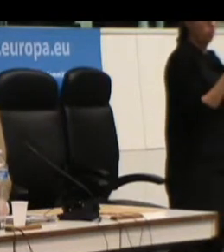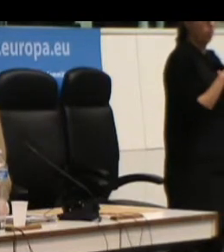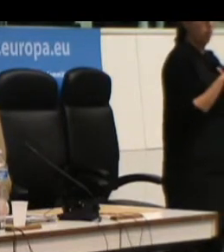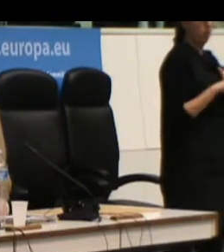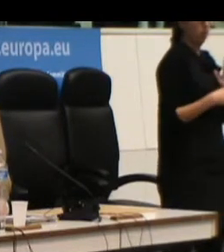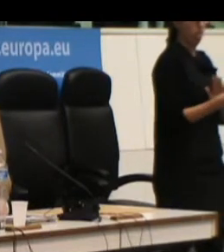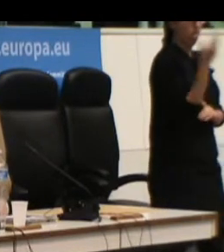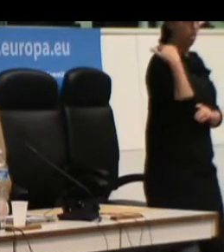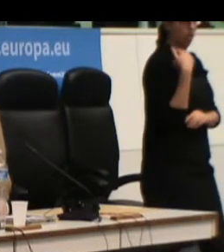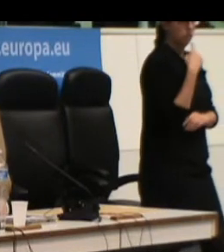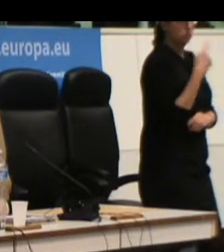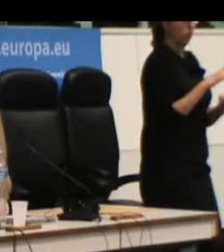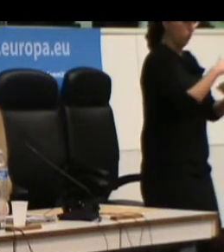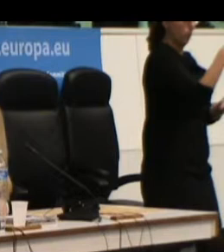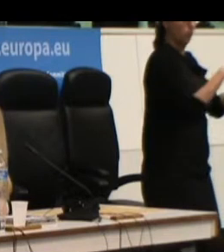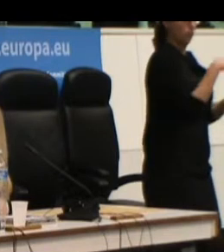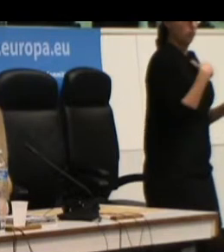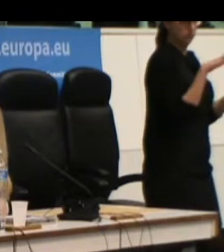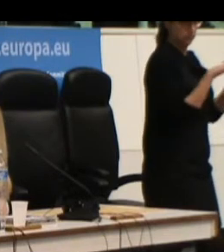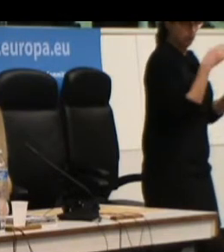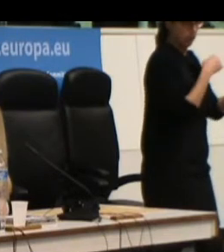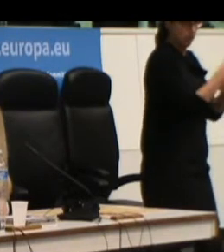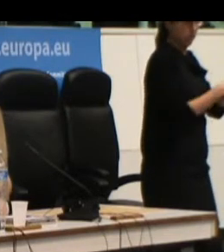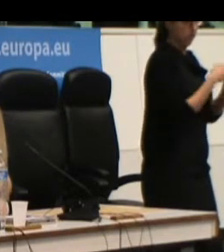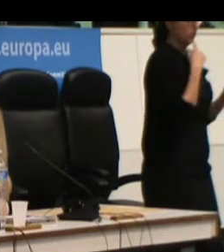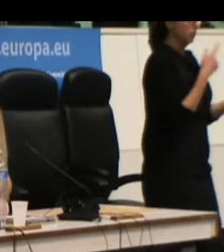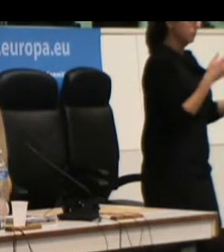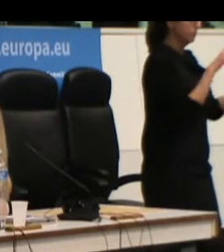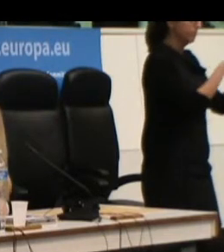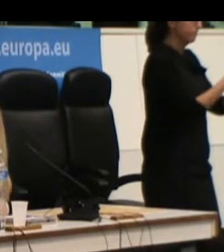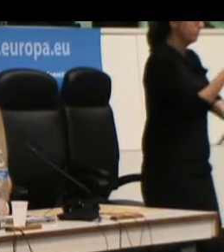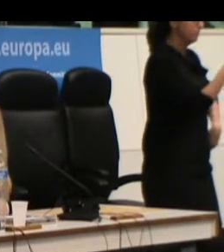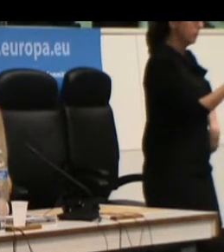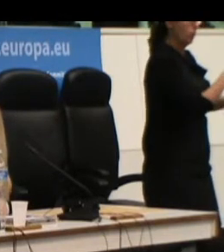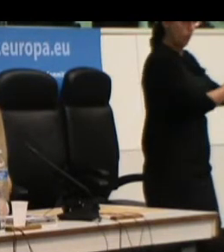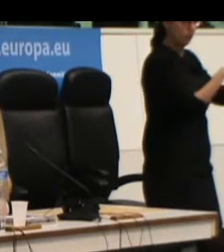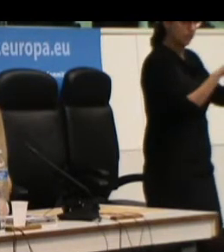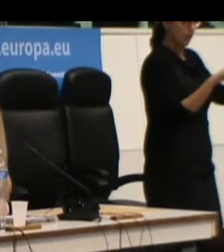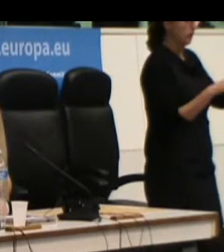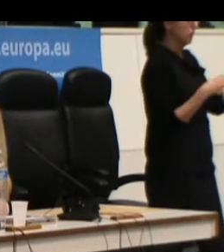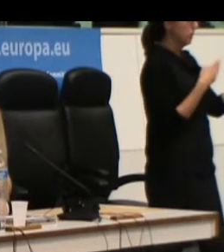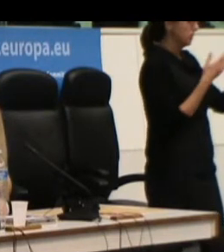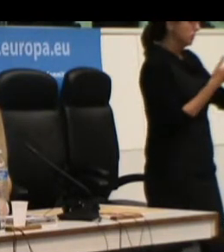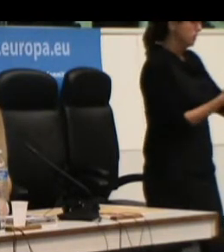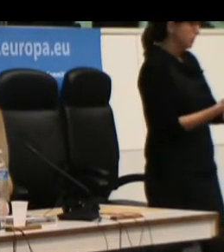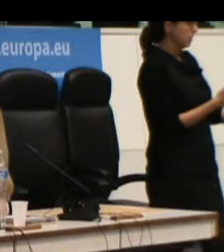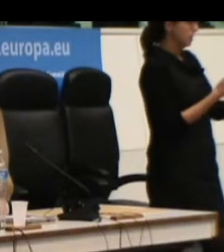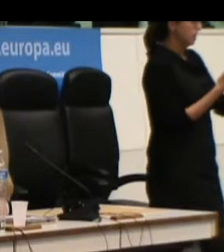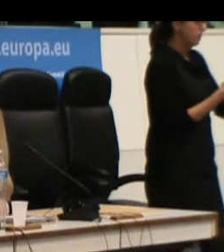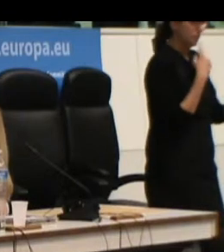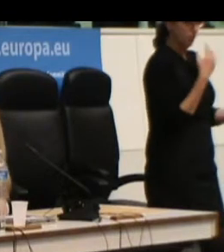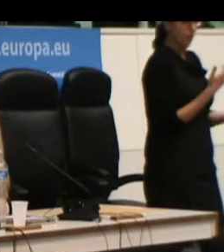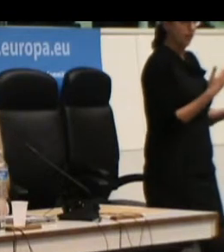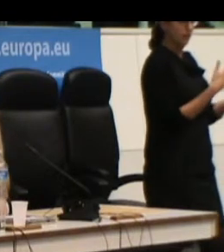wait till your website loaded up. And the real complaint was that the website, having got there, groaned and died before